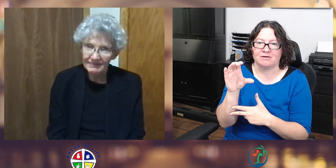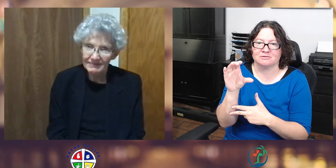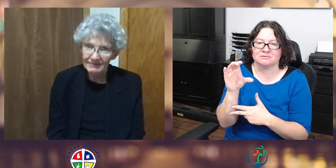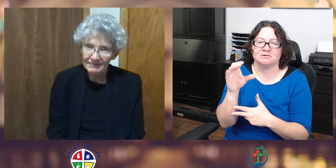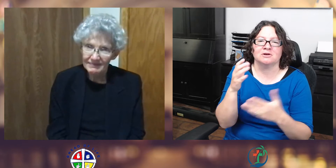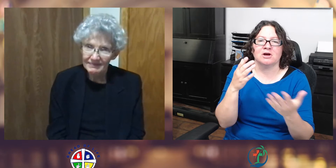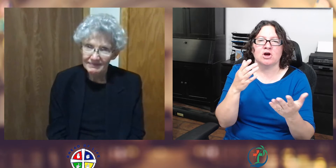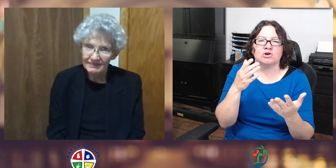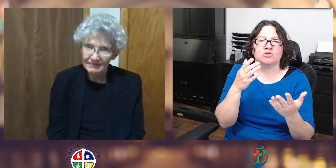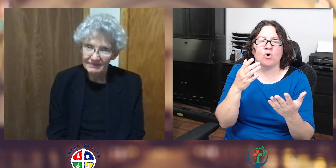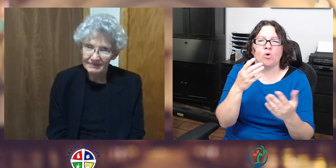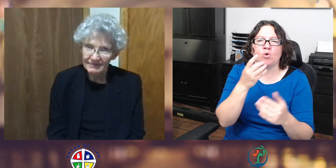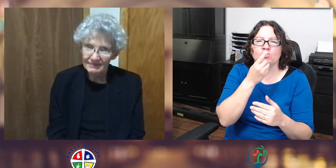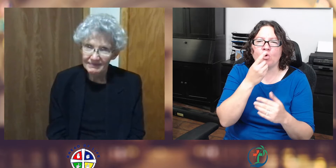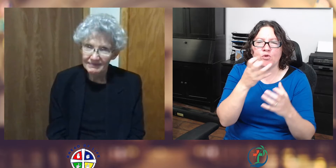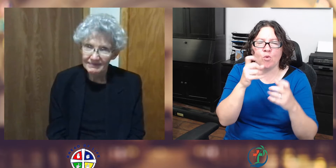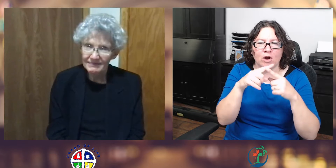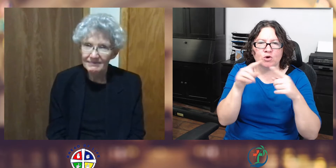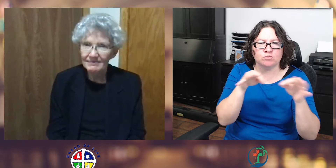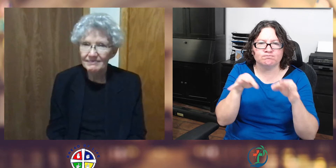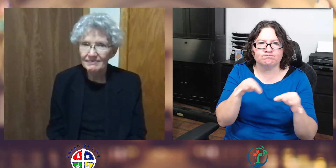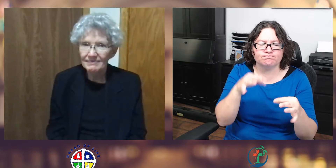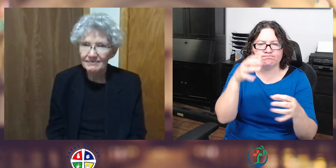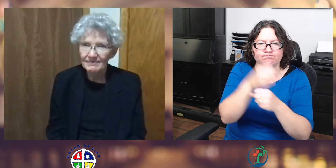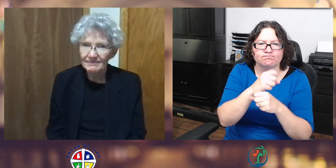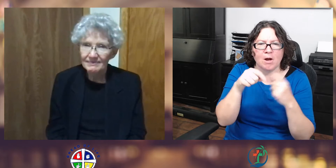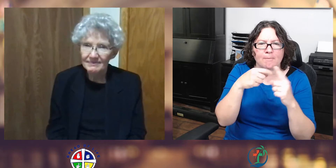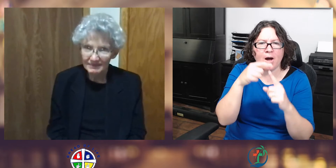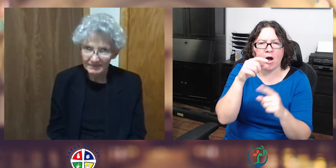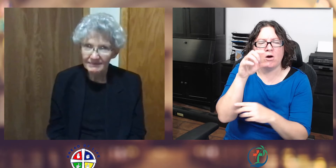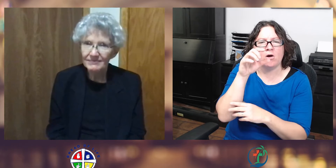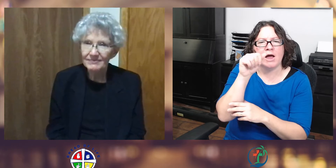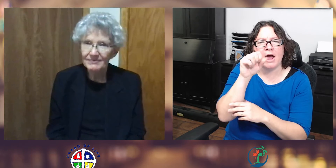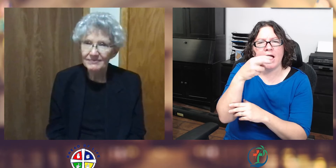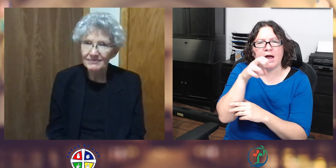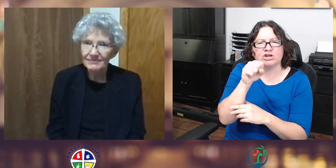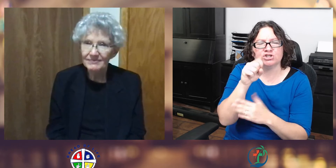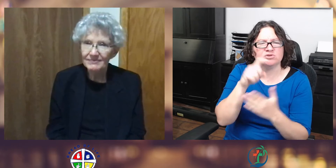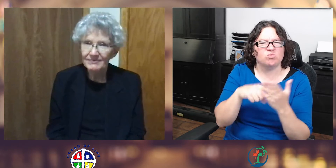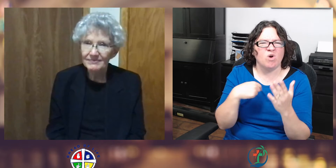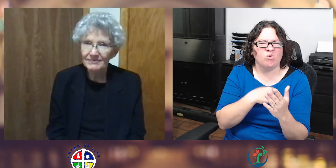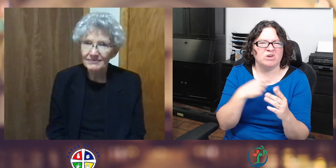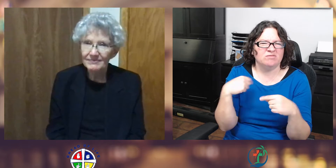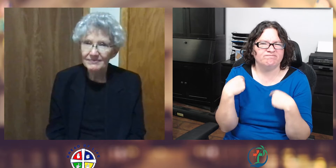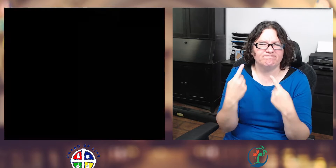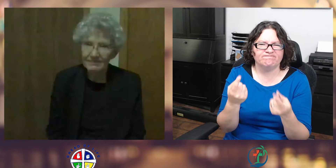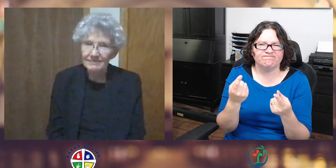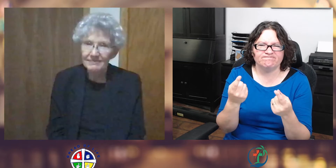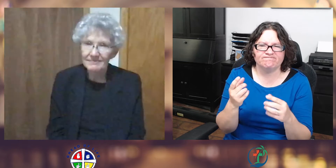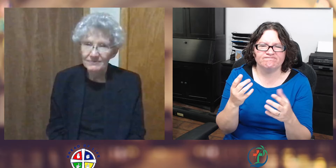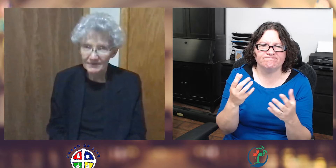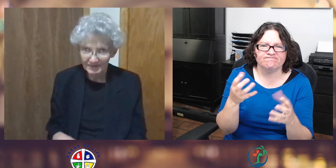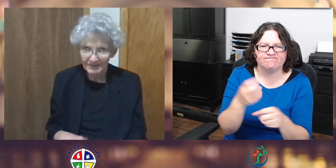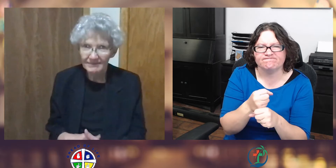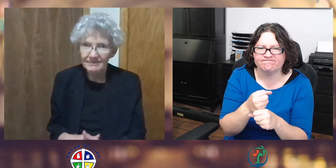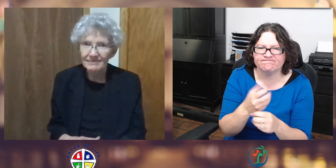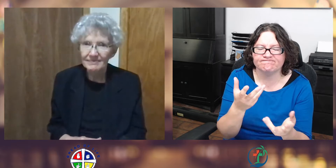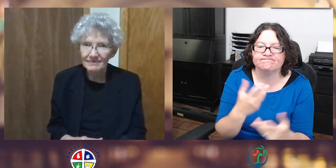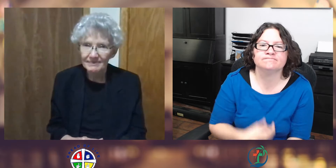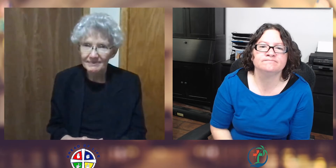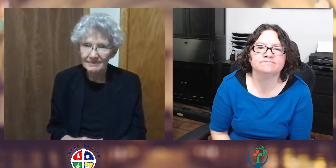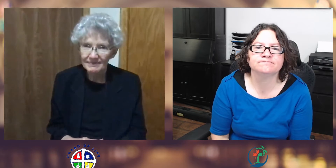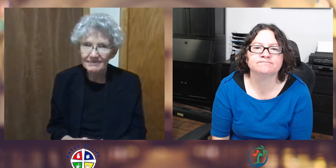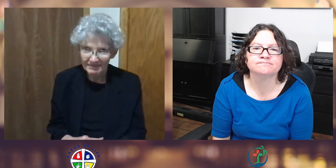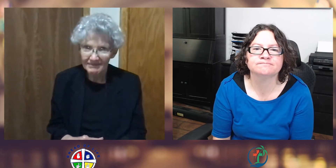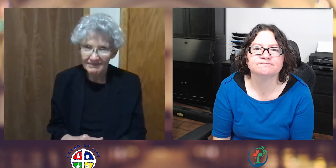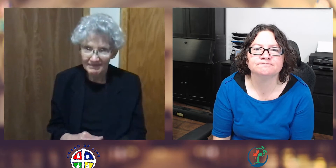keep it. But it's uncomfortable when nobody likes me. If this Rabbi Jesus of Nazareth called you, it means you already